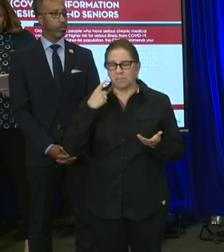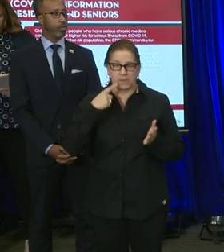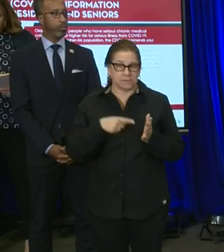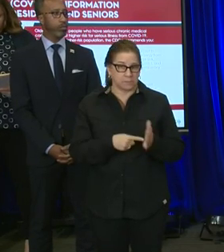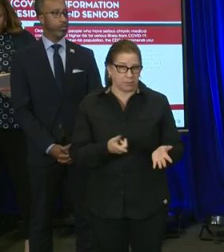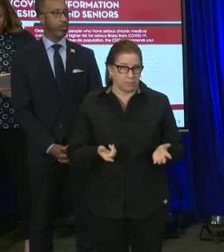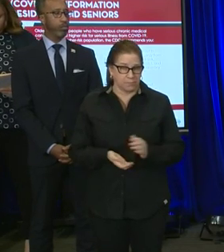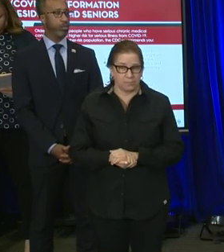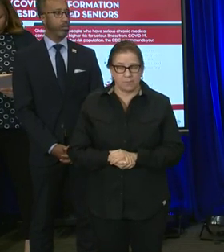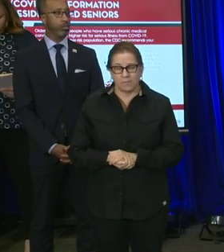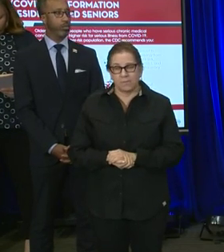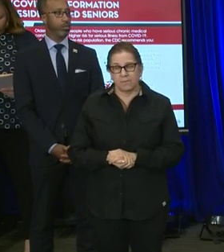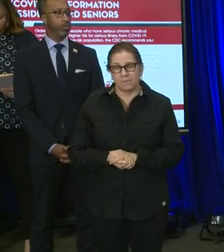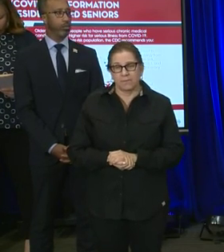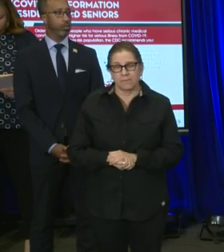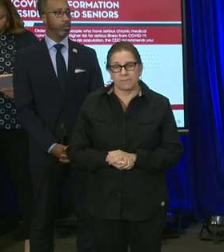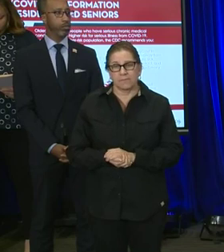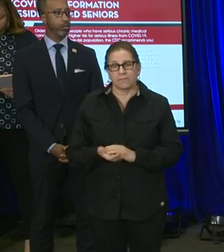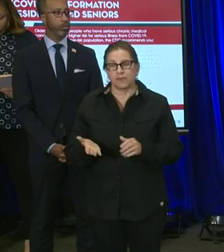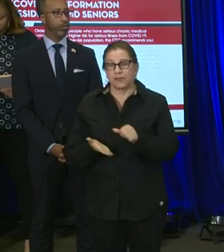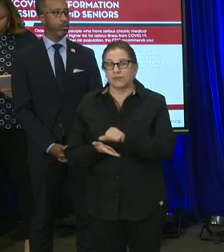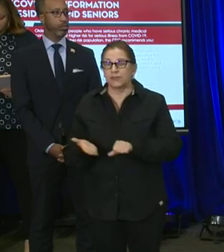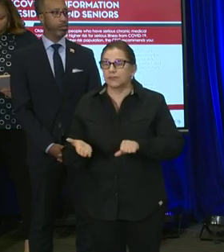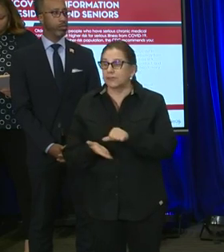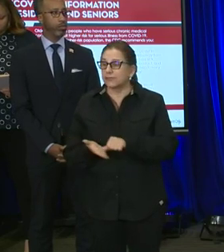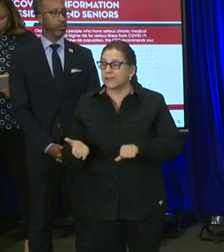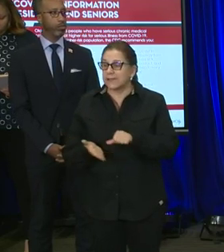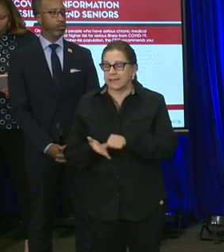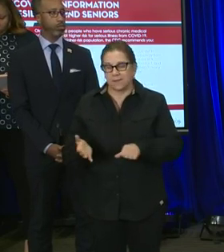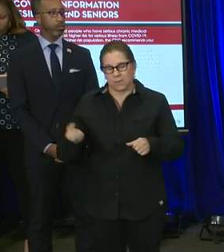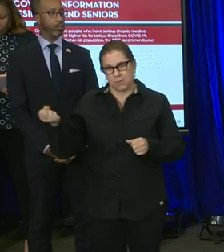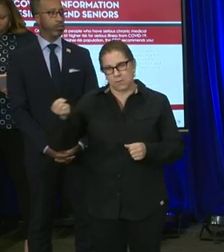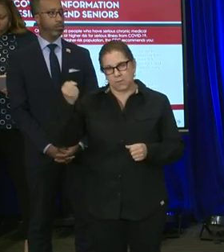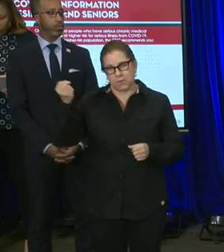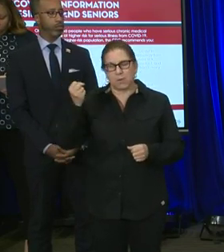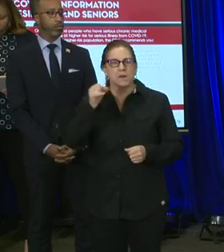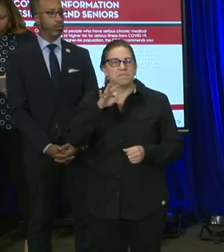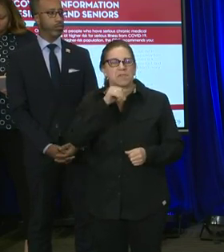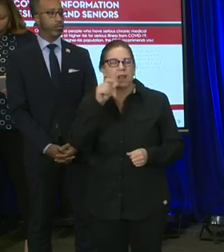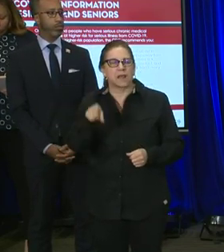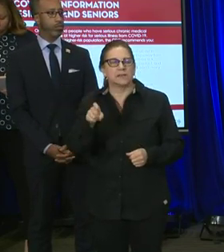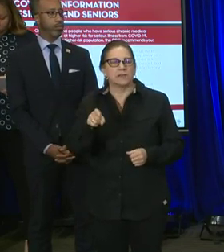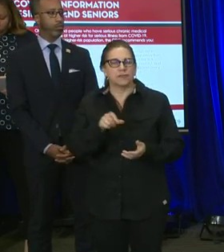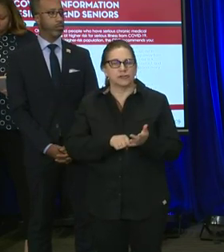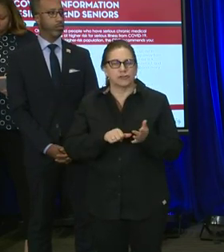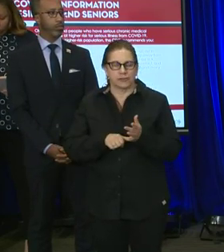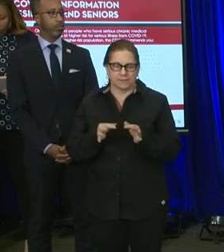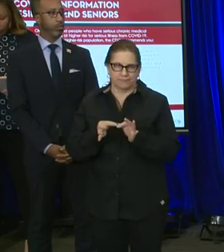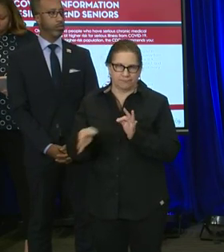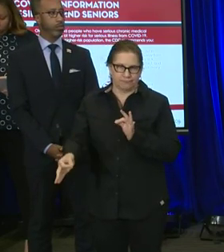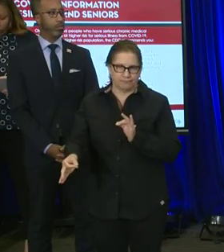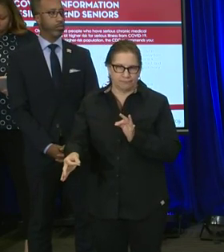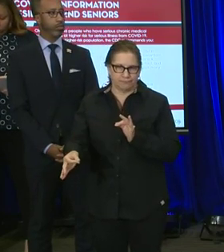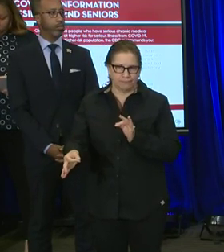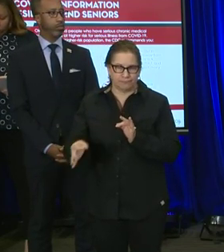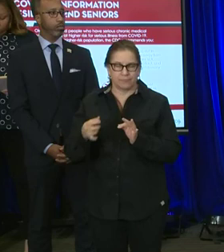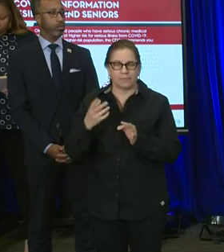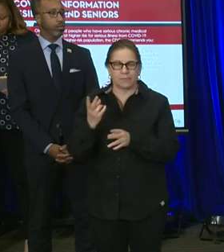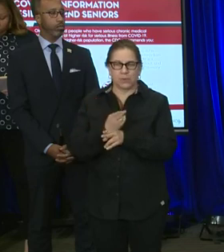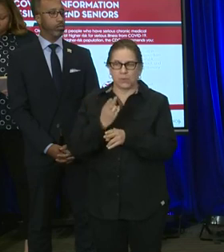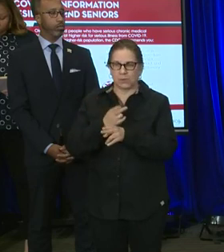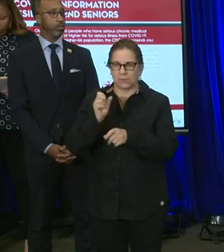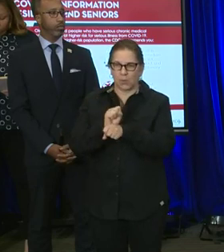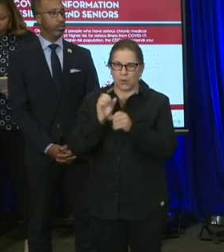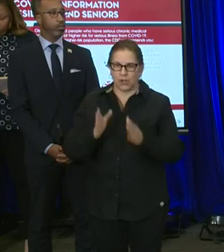elective surgeries, encourage patients to use other modes of healthcare delivery, such as the use of